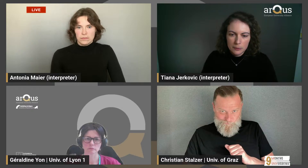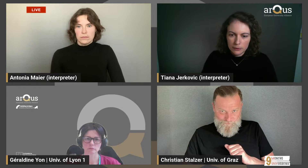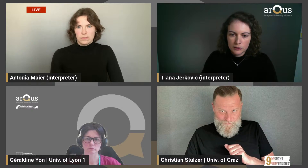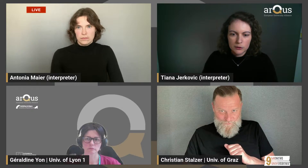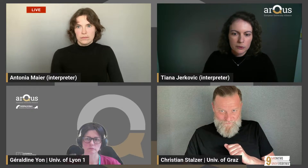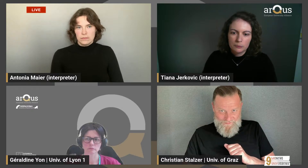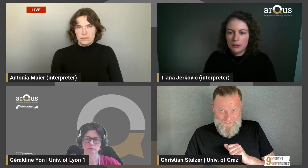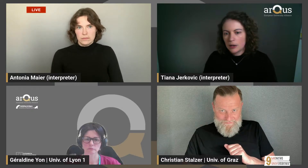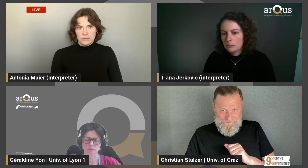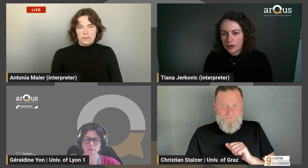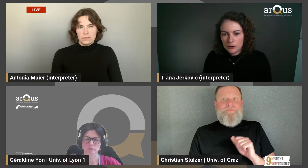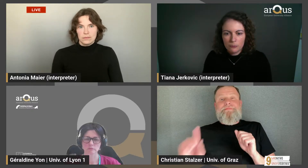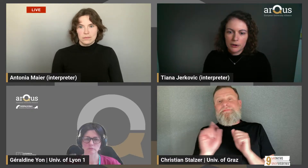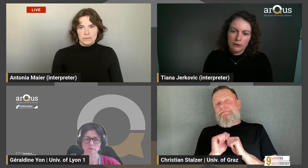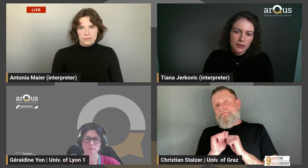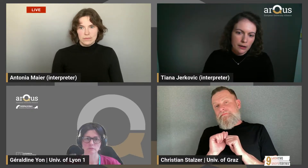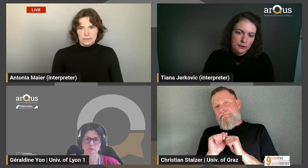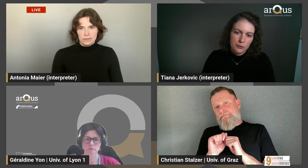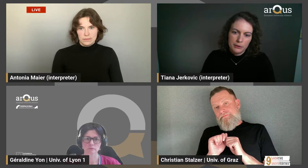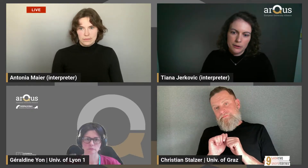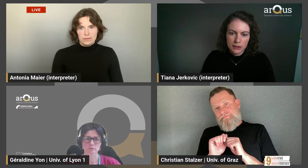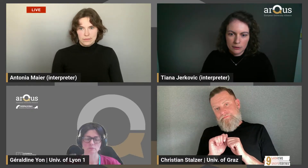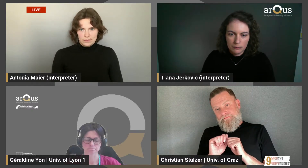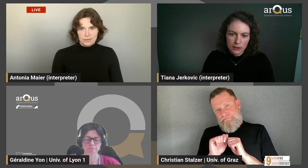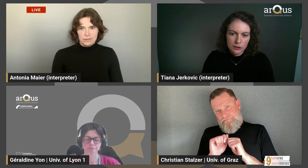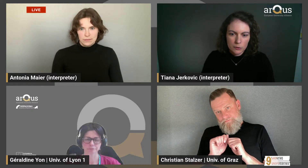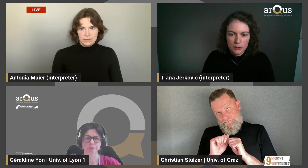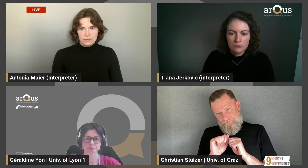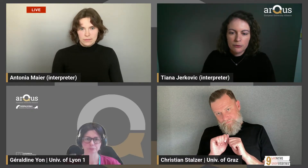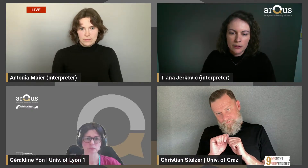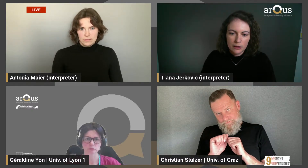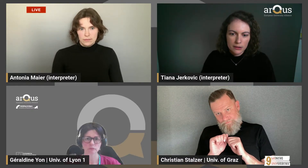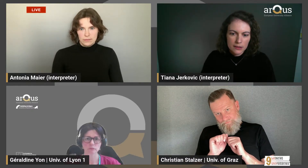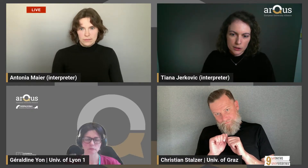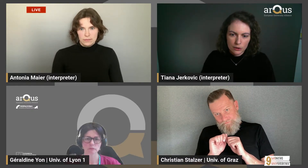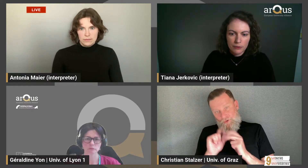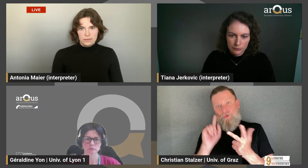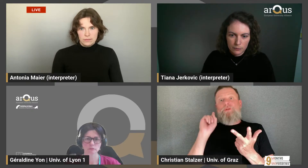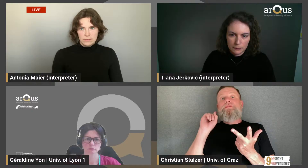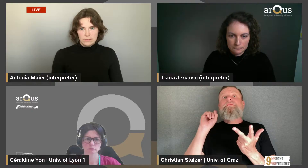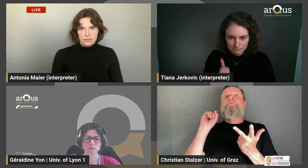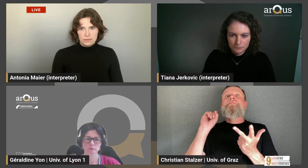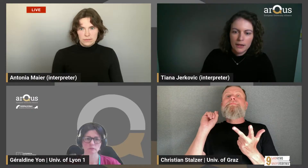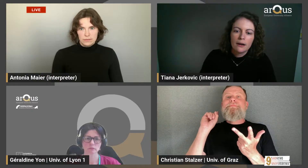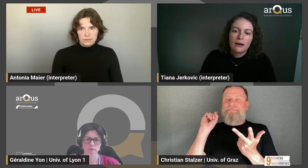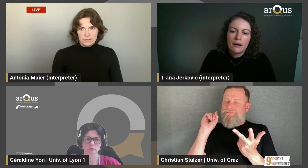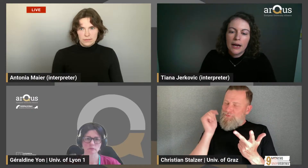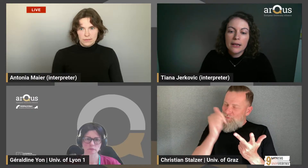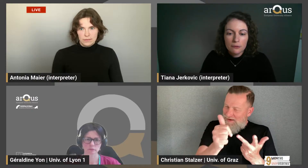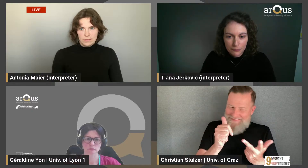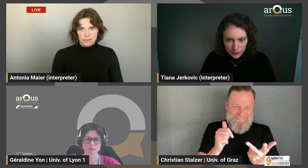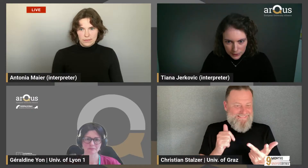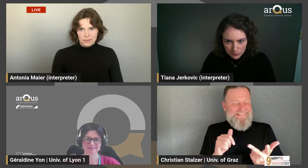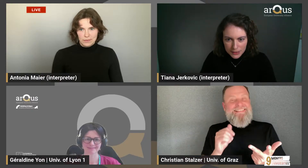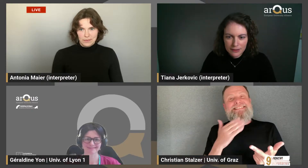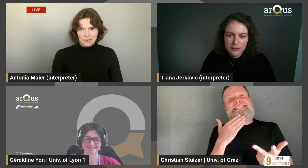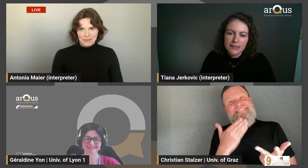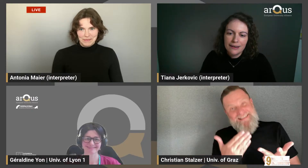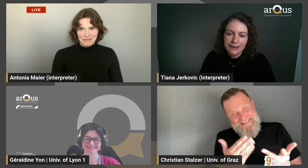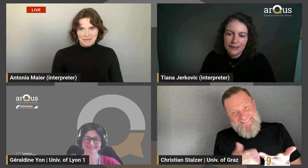influencing people to become part of one or the other community, but it should be a free decision of everyone. And the